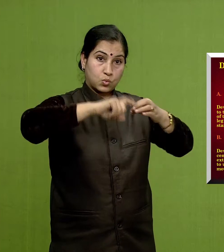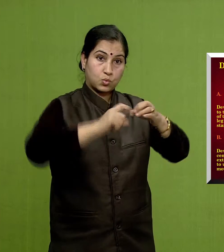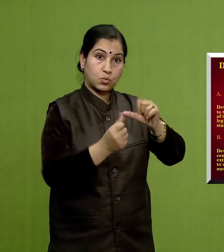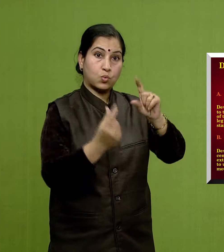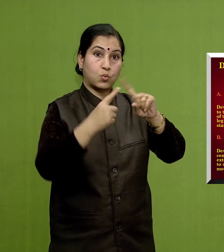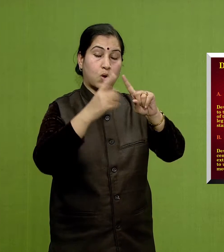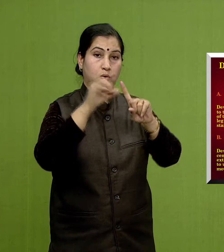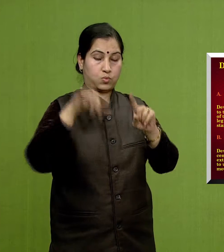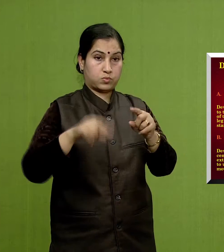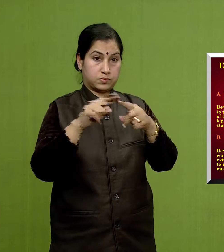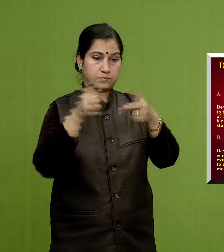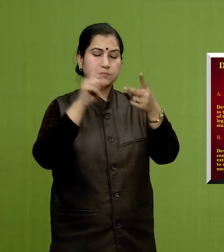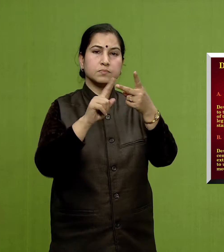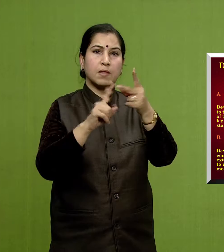proximodistal sequence.